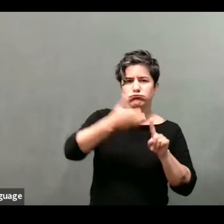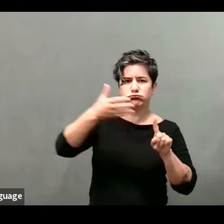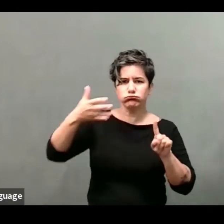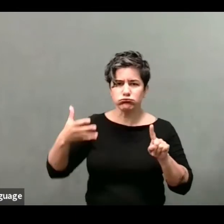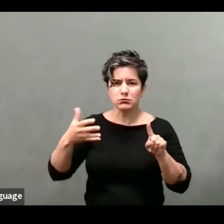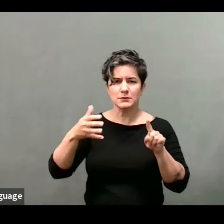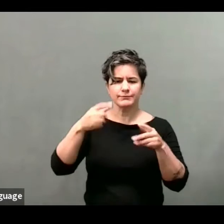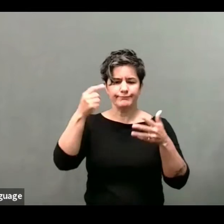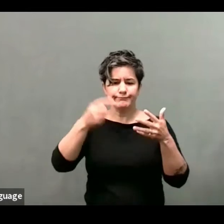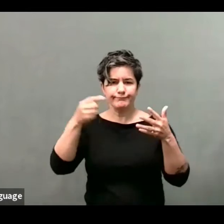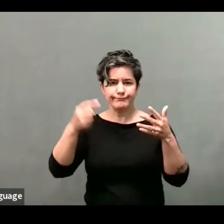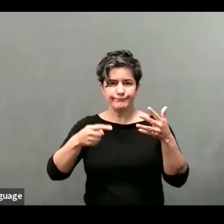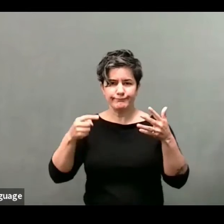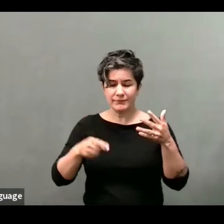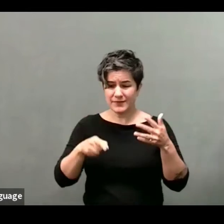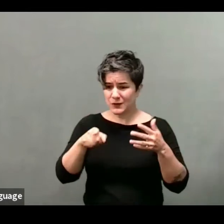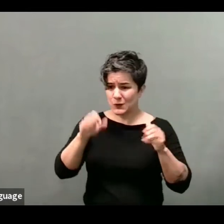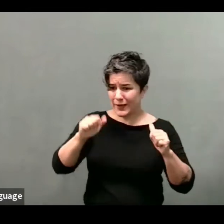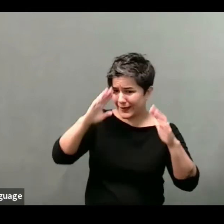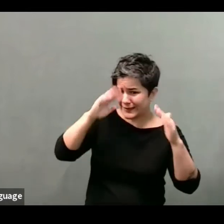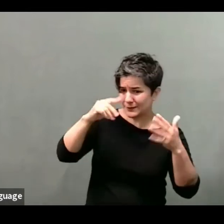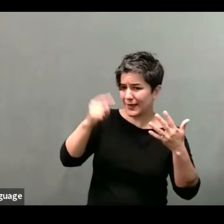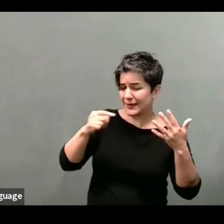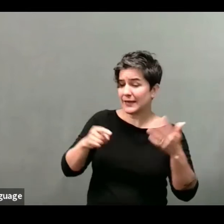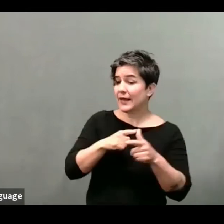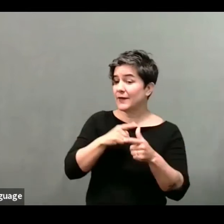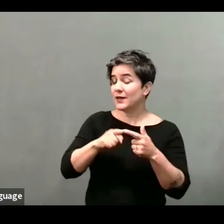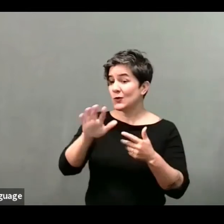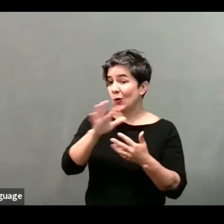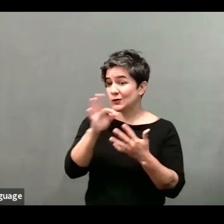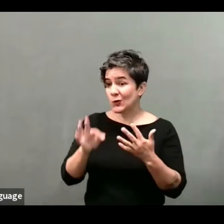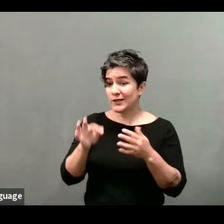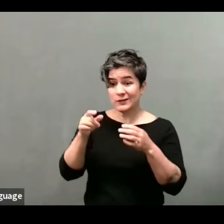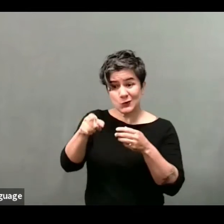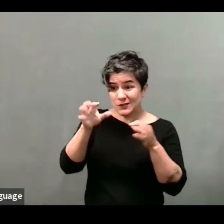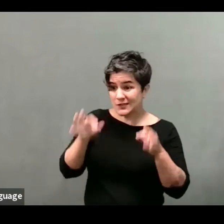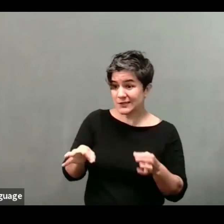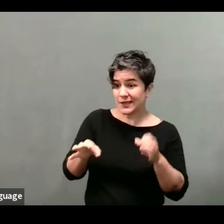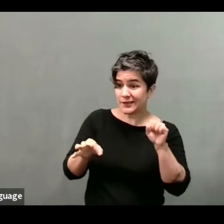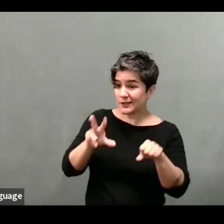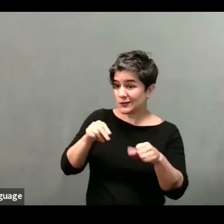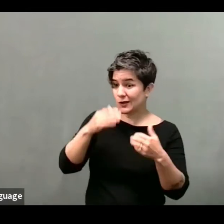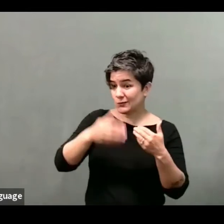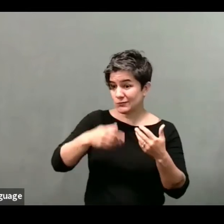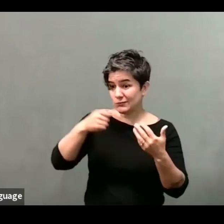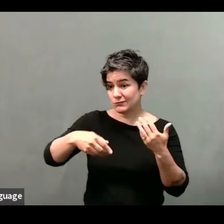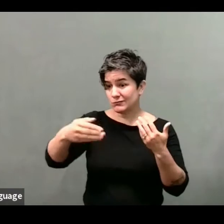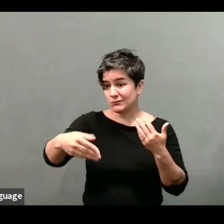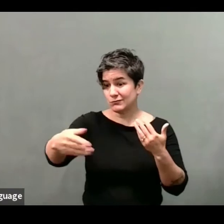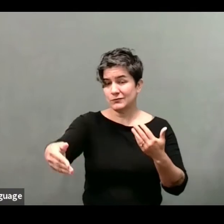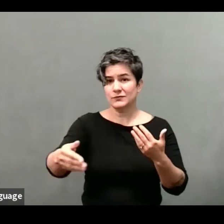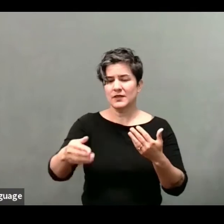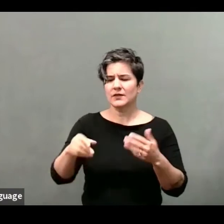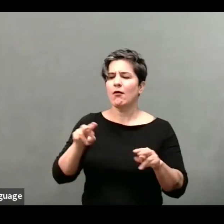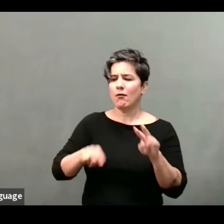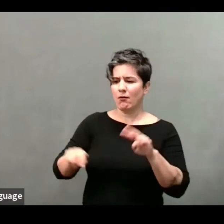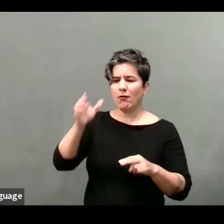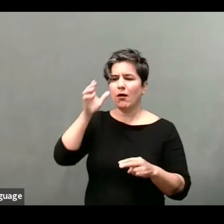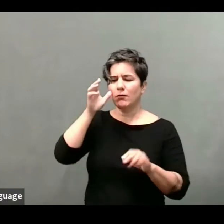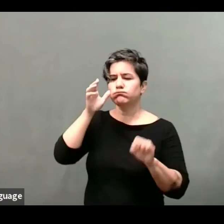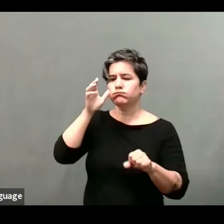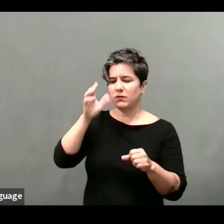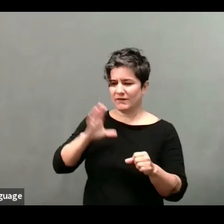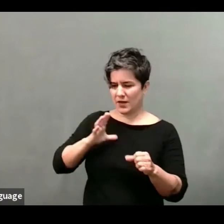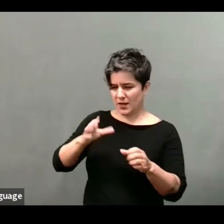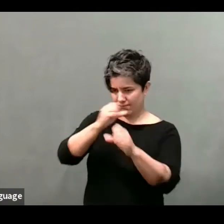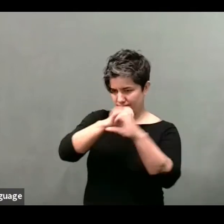the exam and what the survivor is going to be able to decide along the way, and they'll get a sense of what the survivor is thinking they want to do then, but then they'll